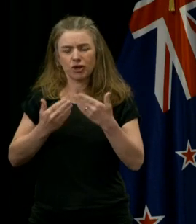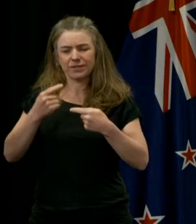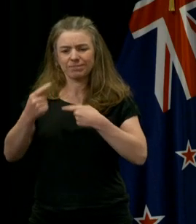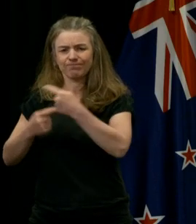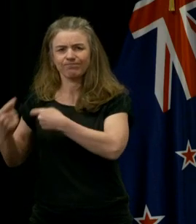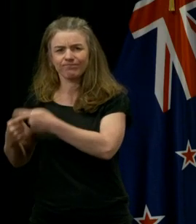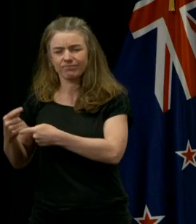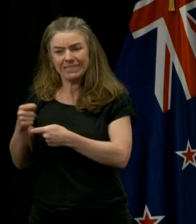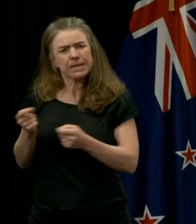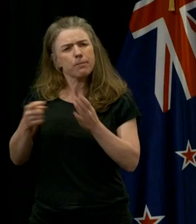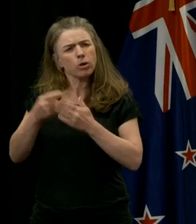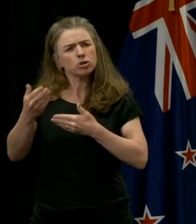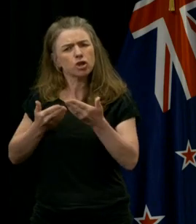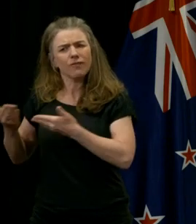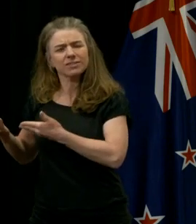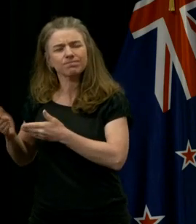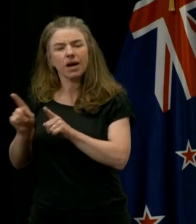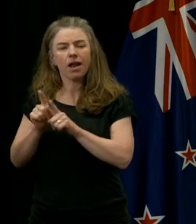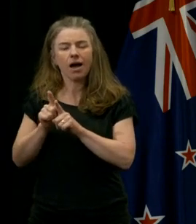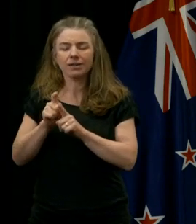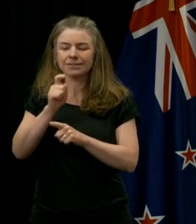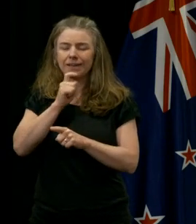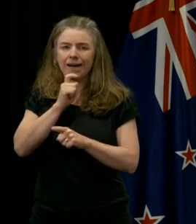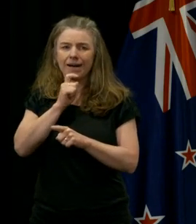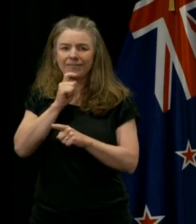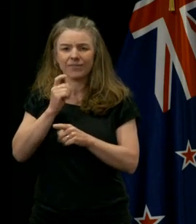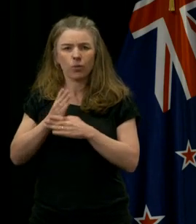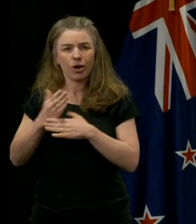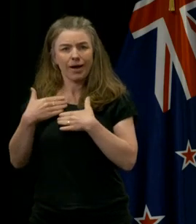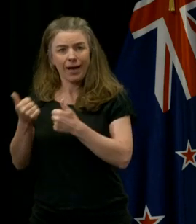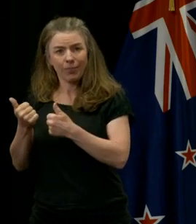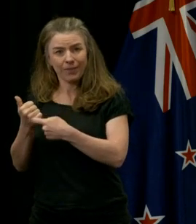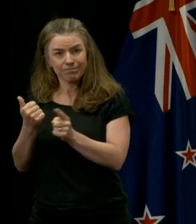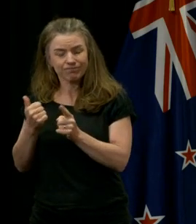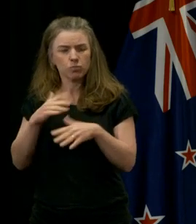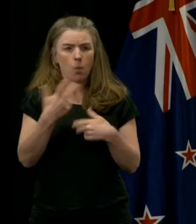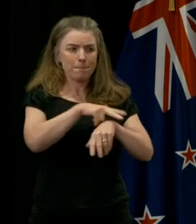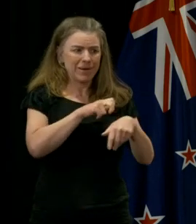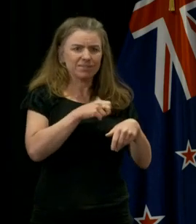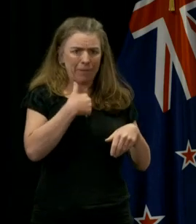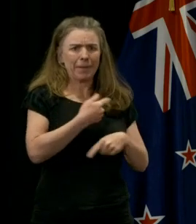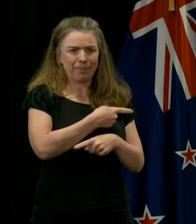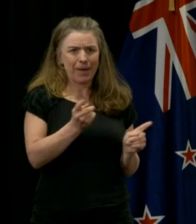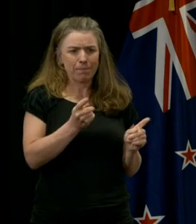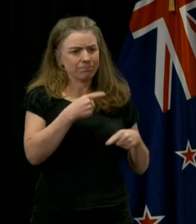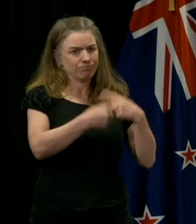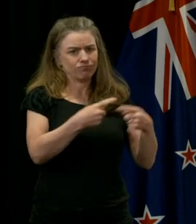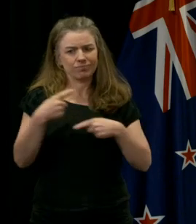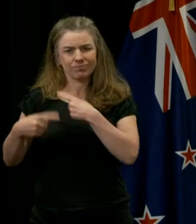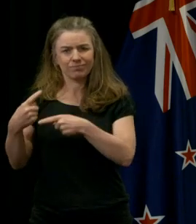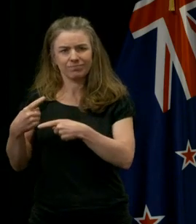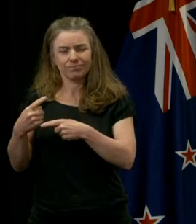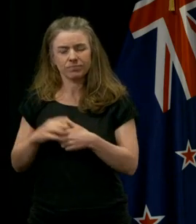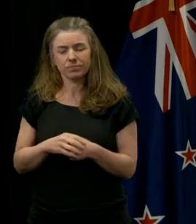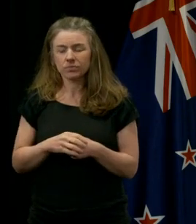the necessities of life, such as our frontline health workers and police being obvious examples. And to these people, every one of